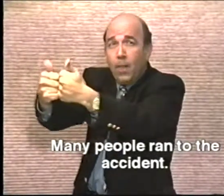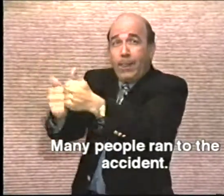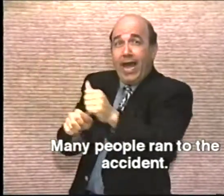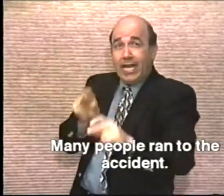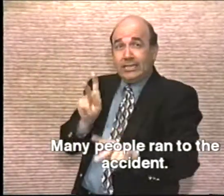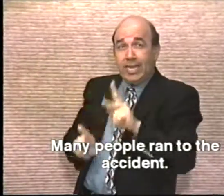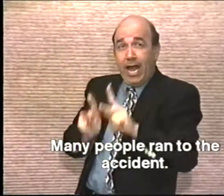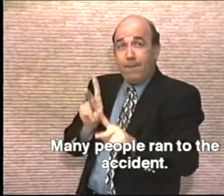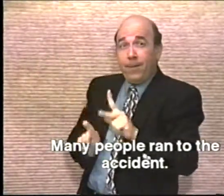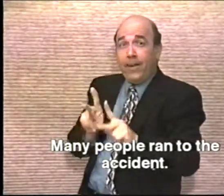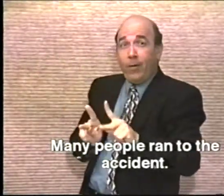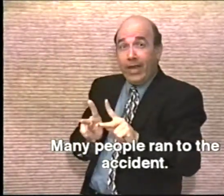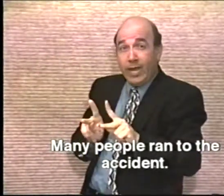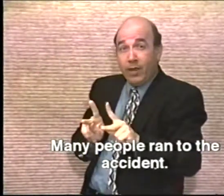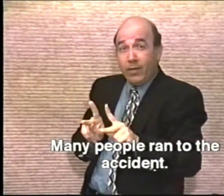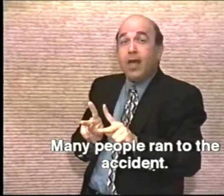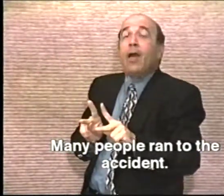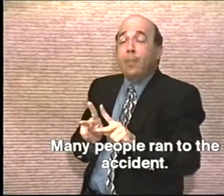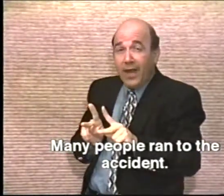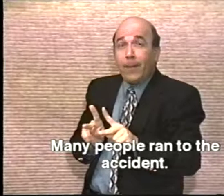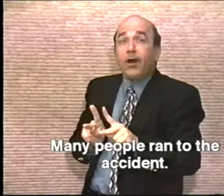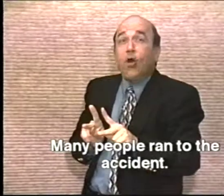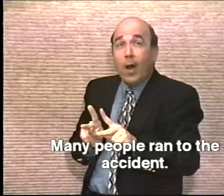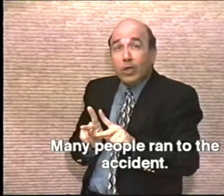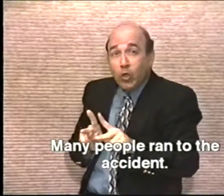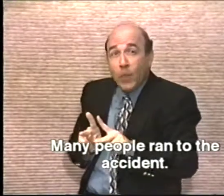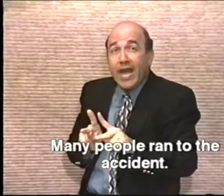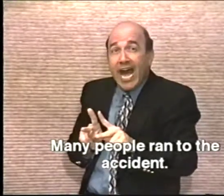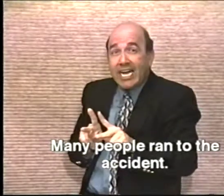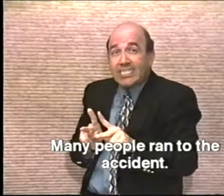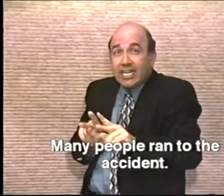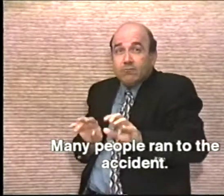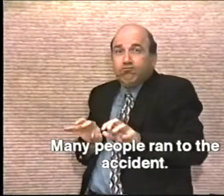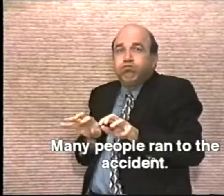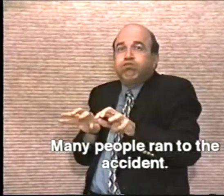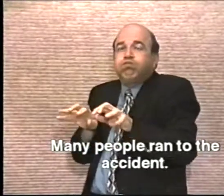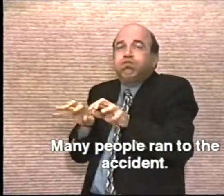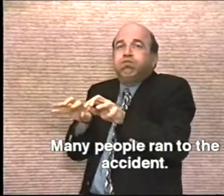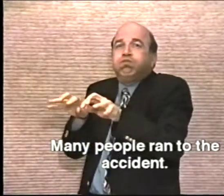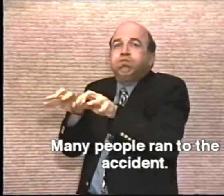but I assign people here, then they're going to the accident.